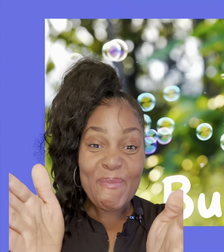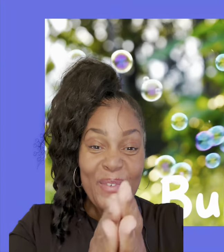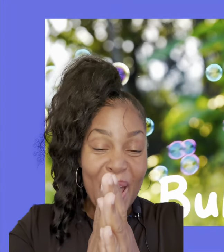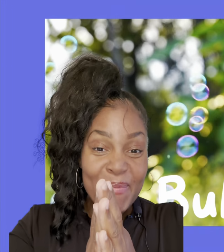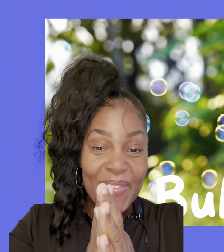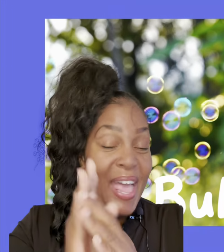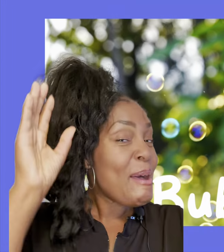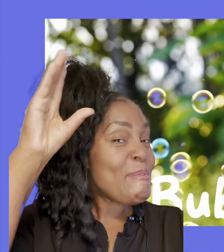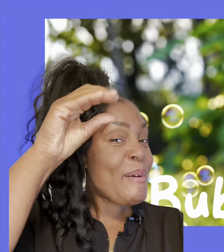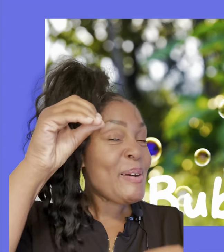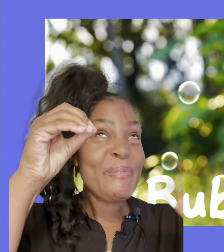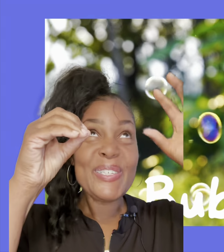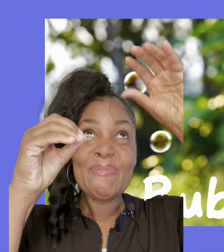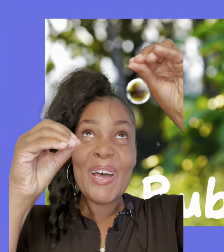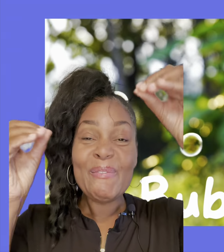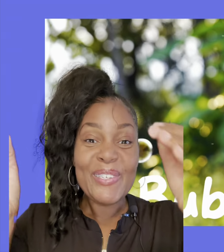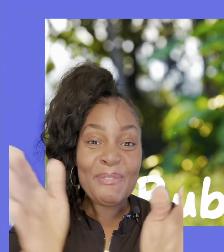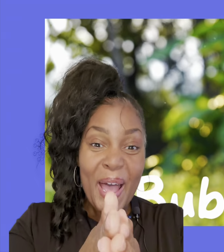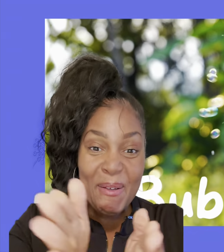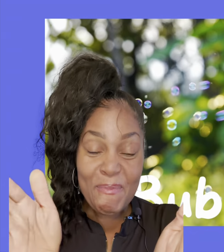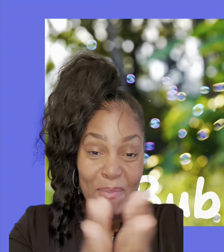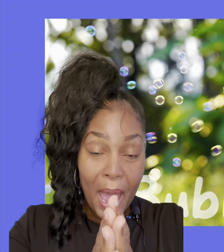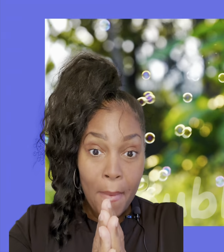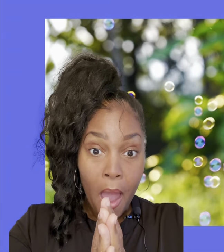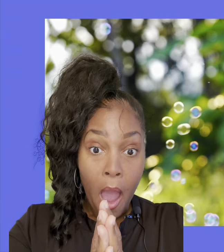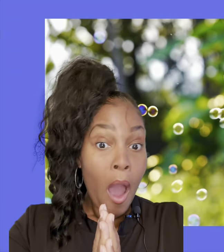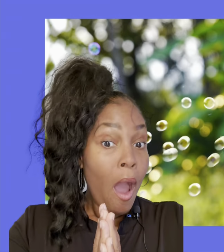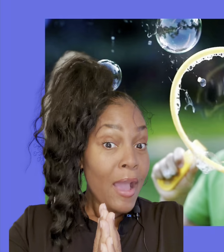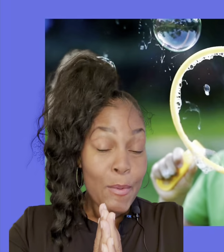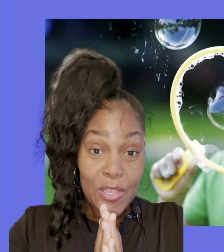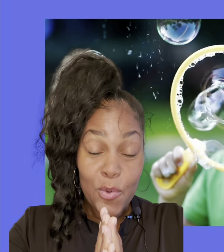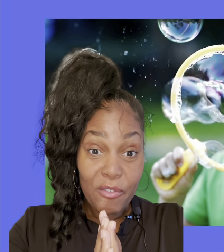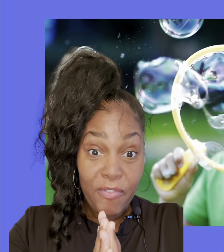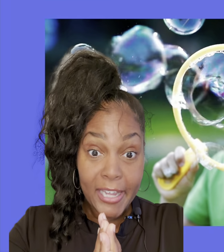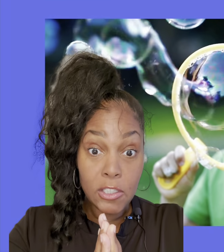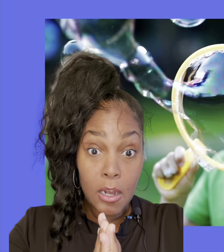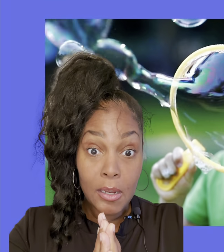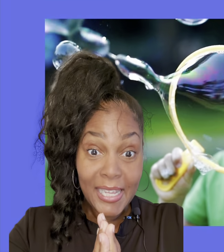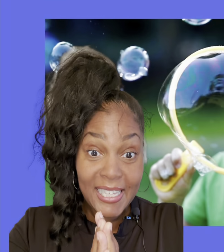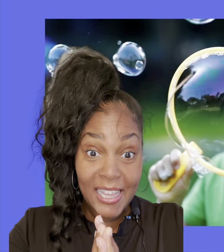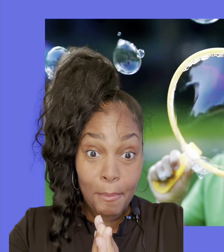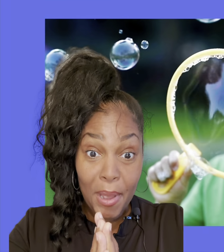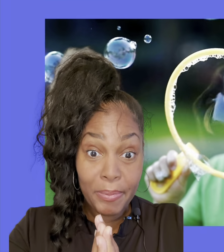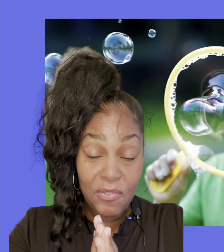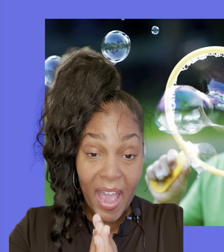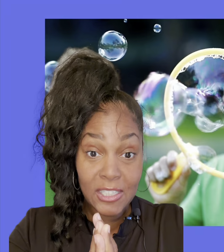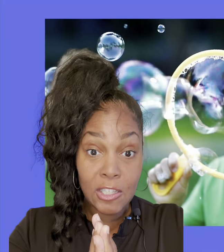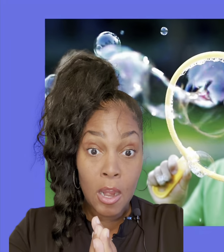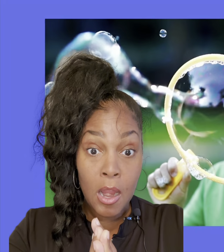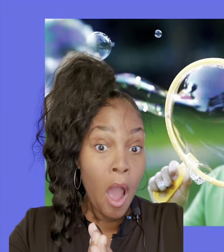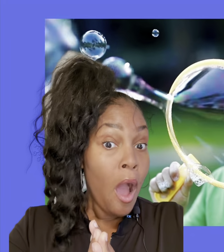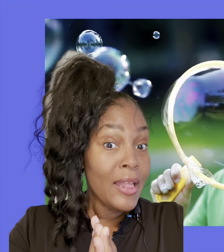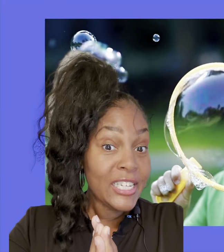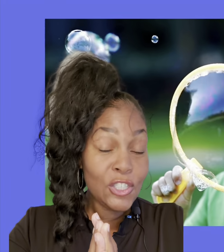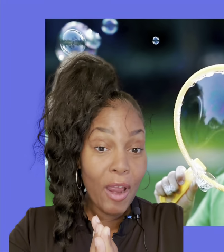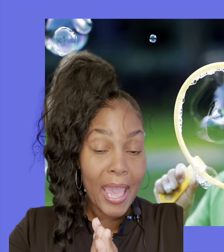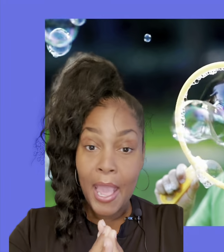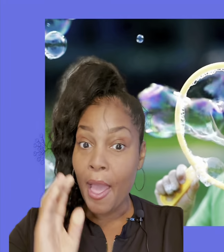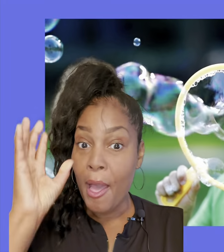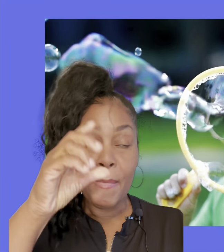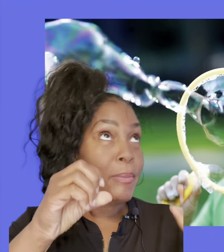pop, pop. Bubbles, bubbles, pop, pop. Can we do it faster? Let's get the bubbles faster.